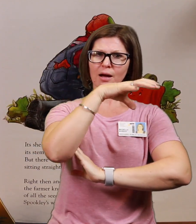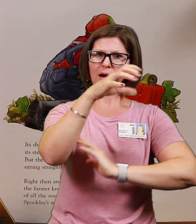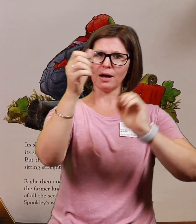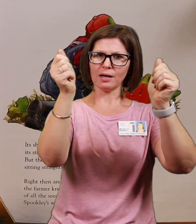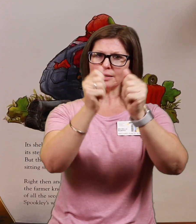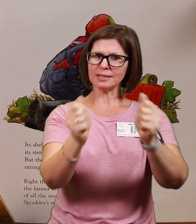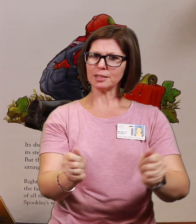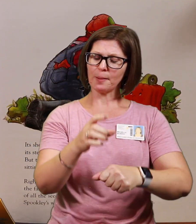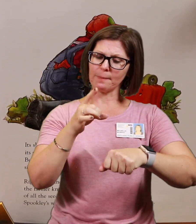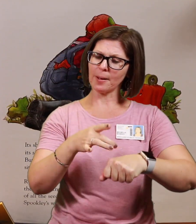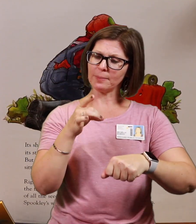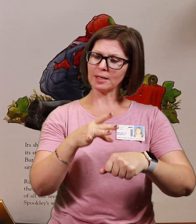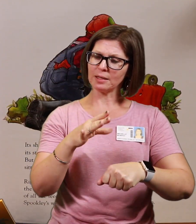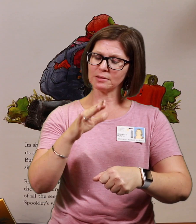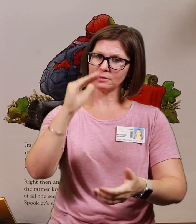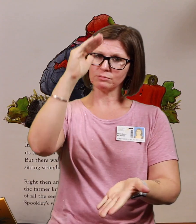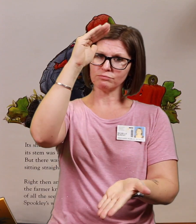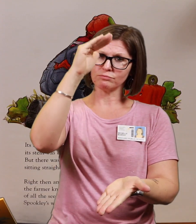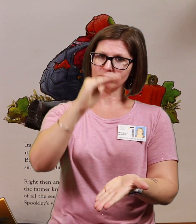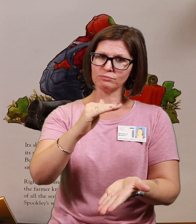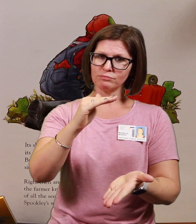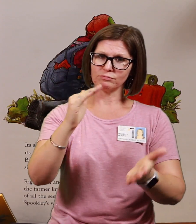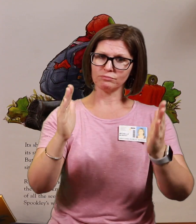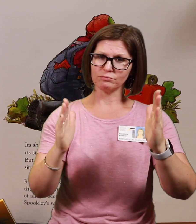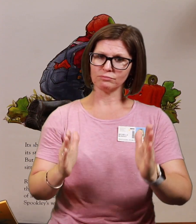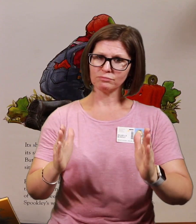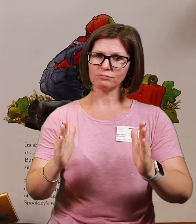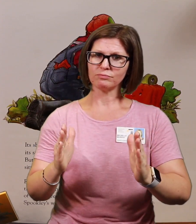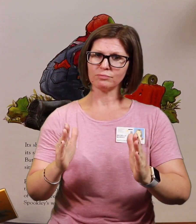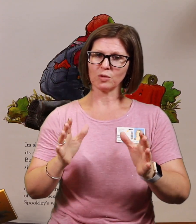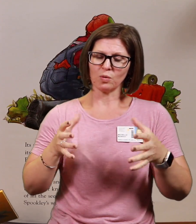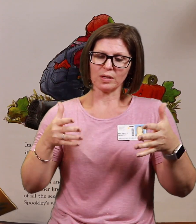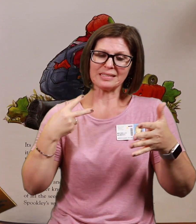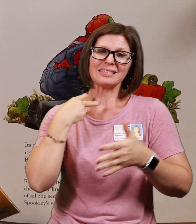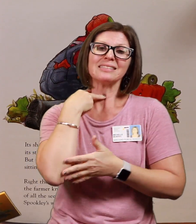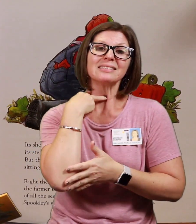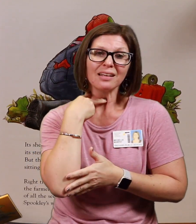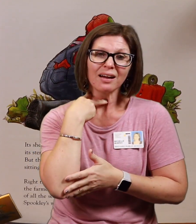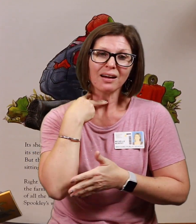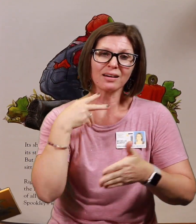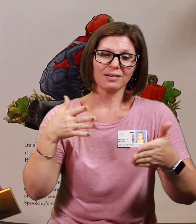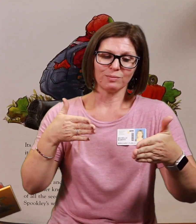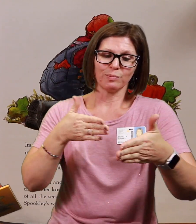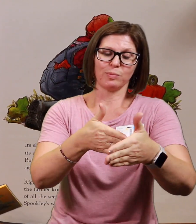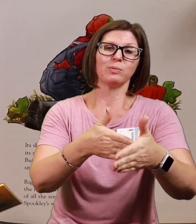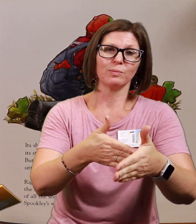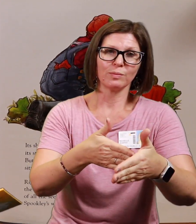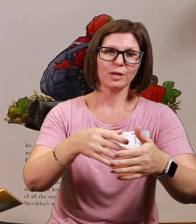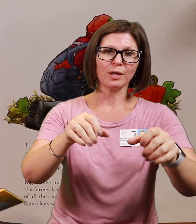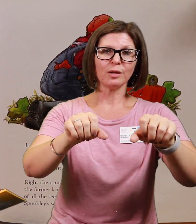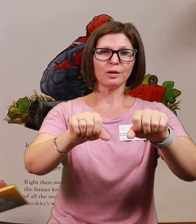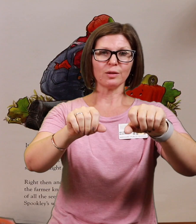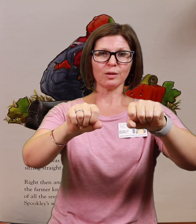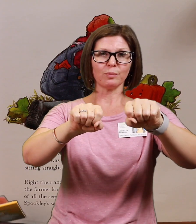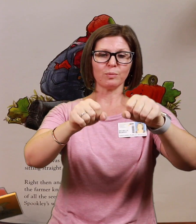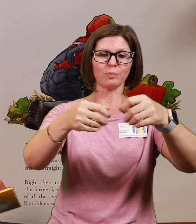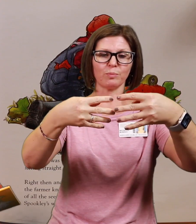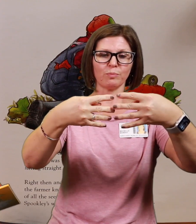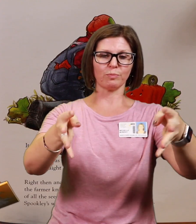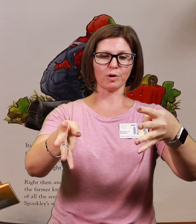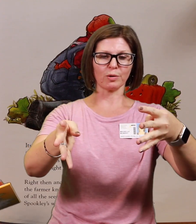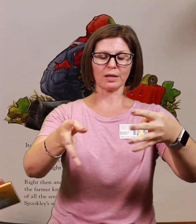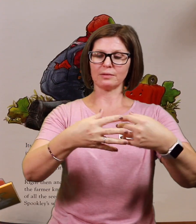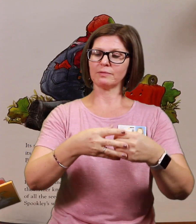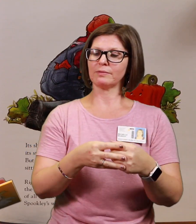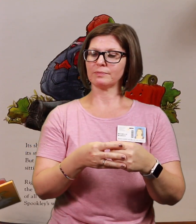odd-shaped pumpkin, short and dense, was wedged against the broken fence. Its